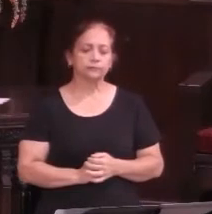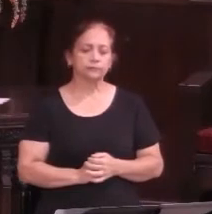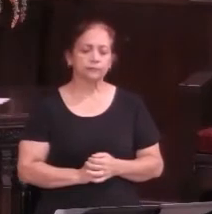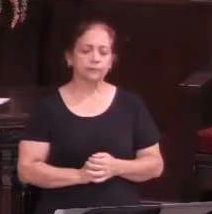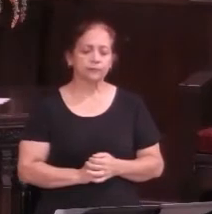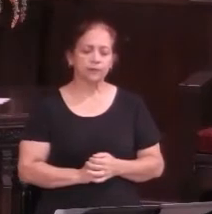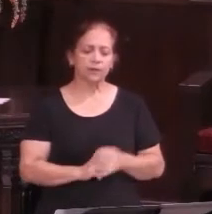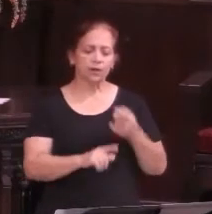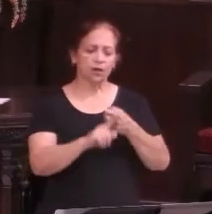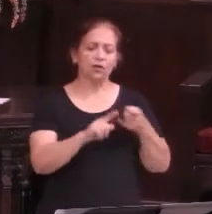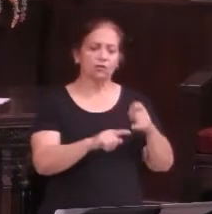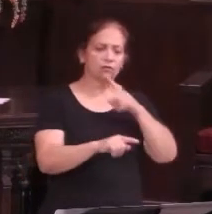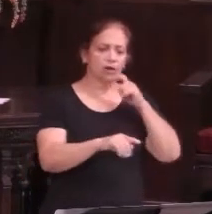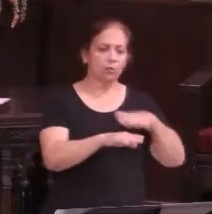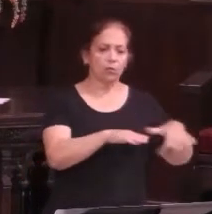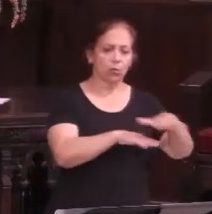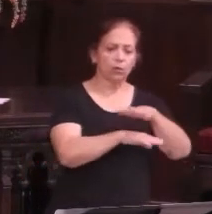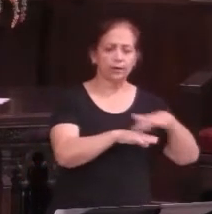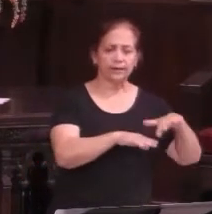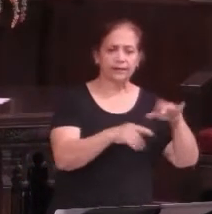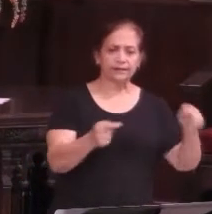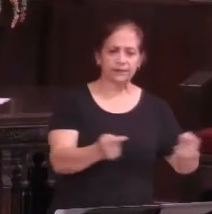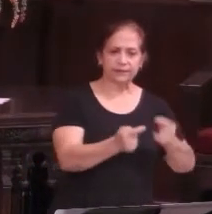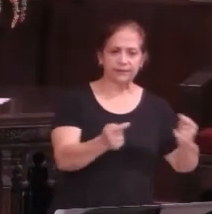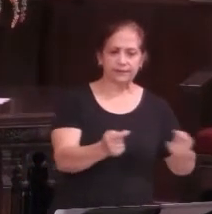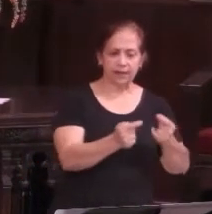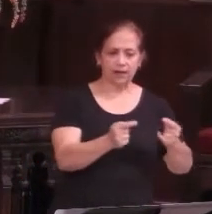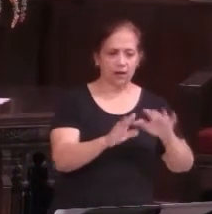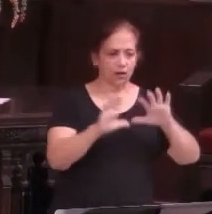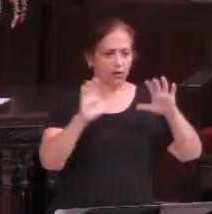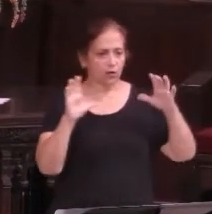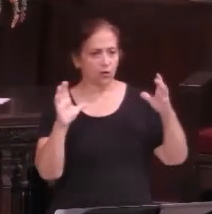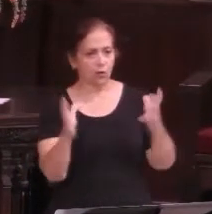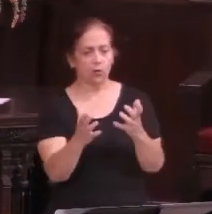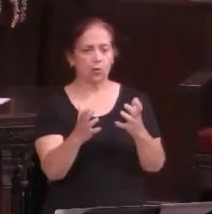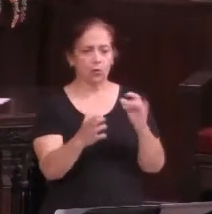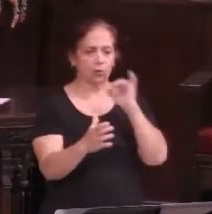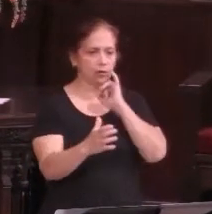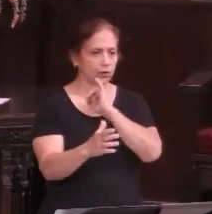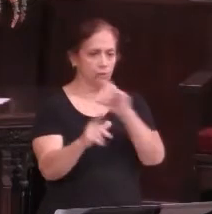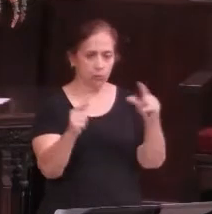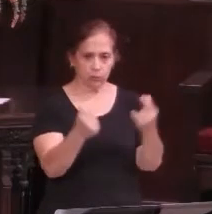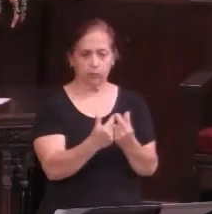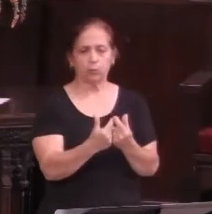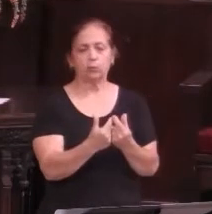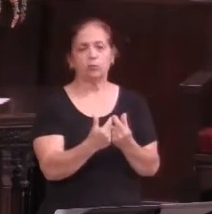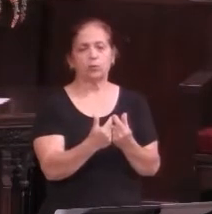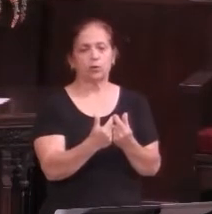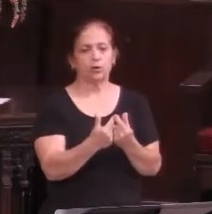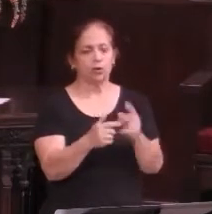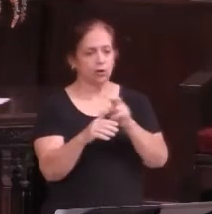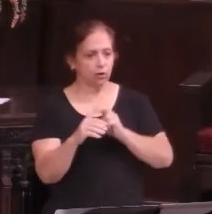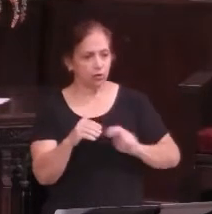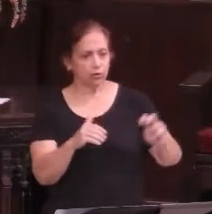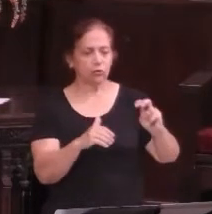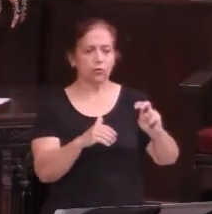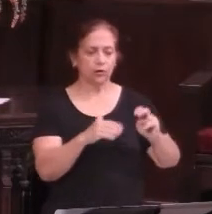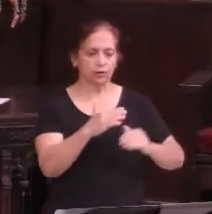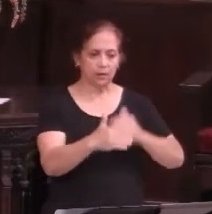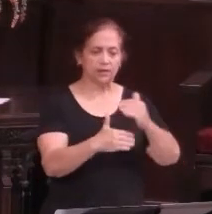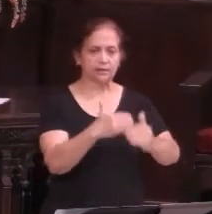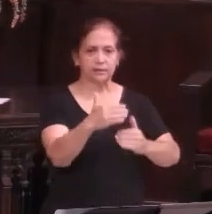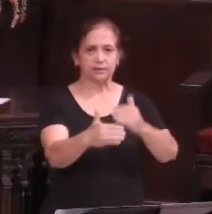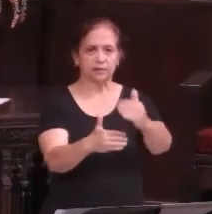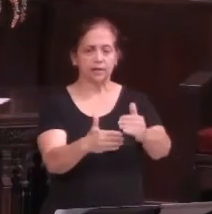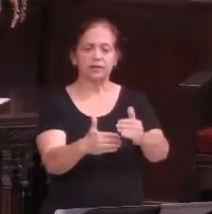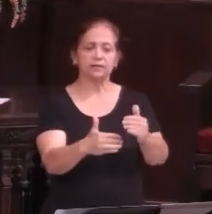From the wilderness of Sin, the whole congregation of the Israelites journeyed by stages as